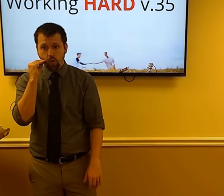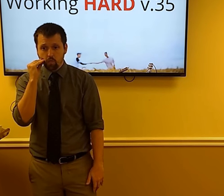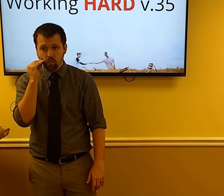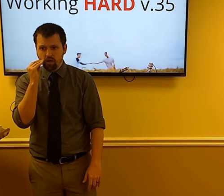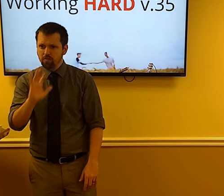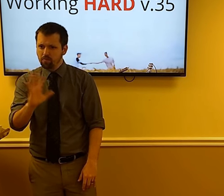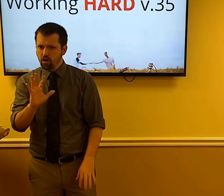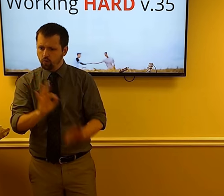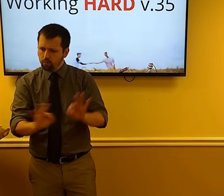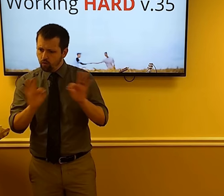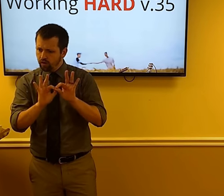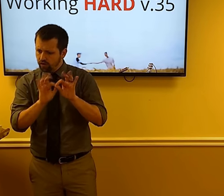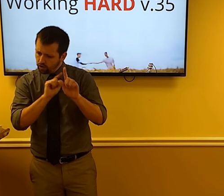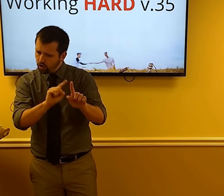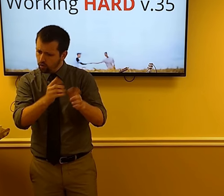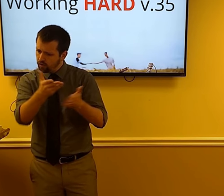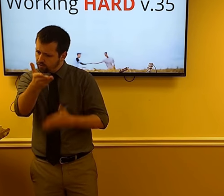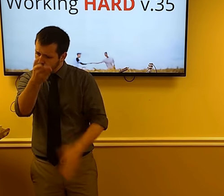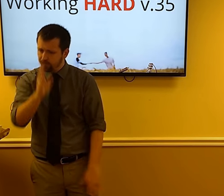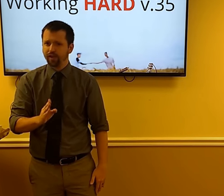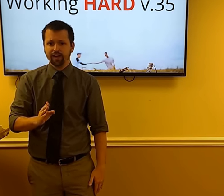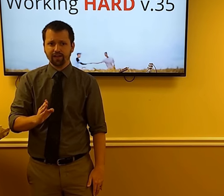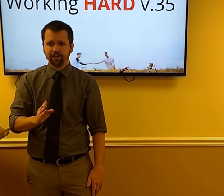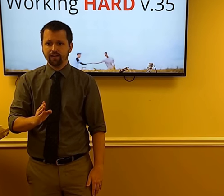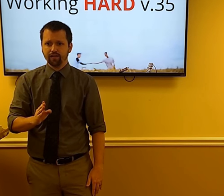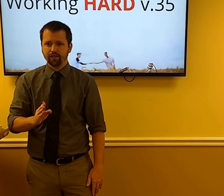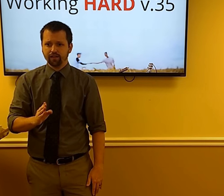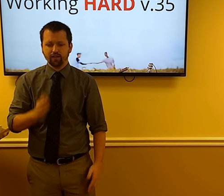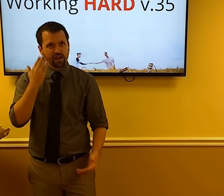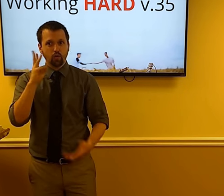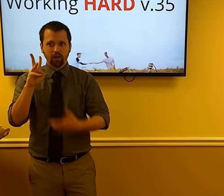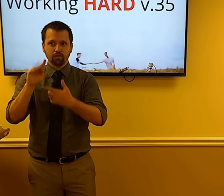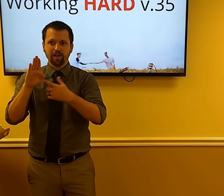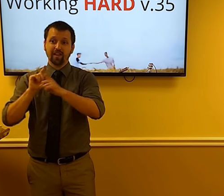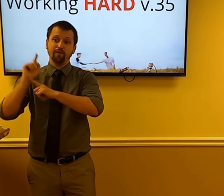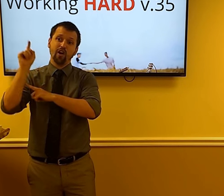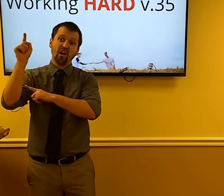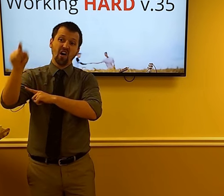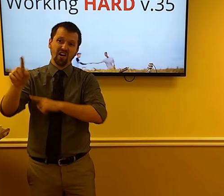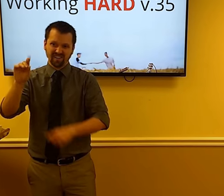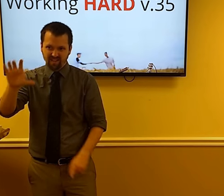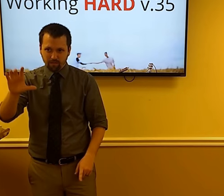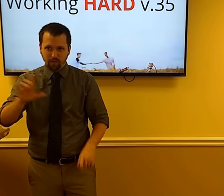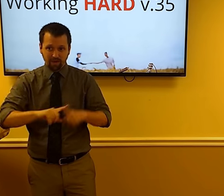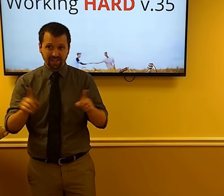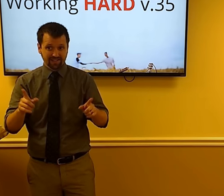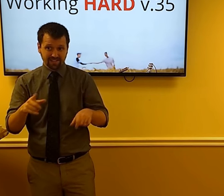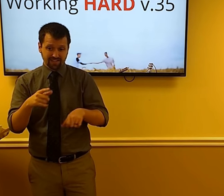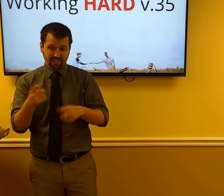home. No, important. Go. Serve God. So, and I know walk through Bethlehem far, December, but